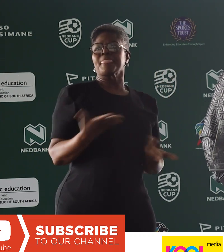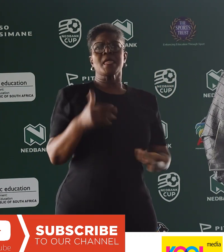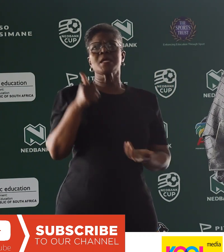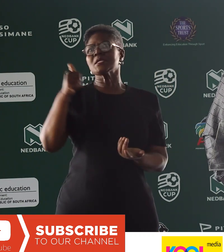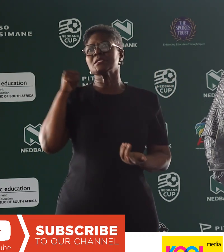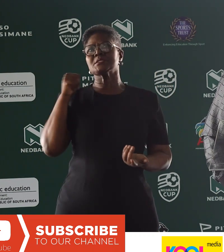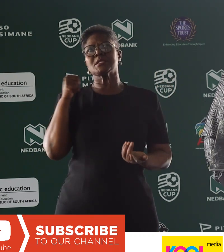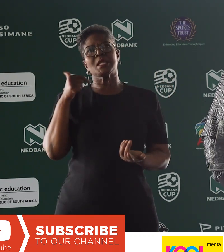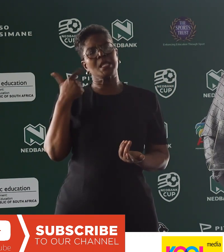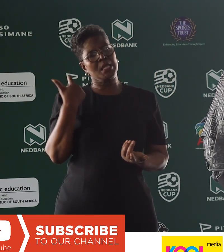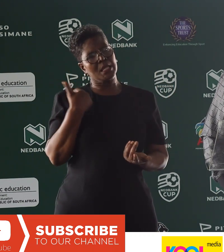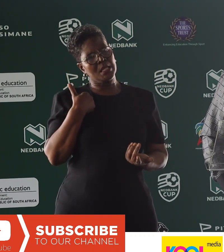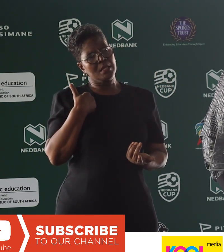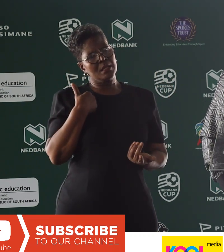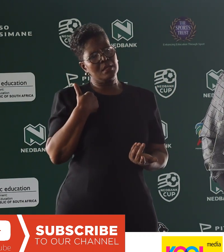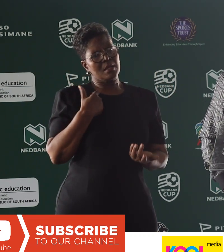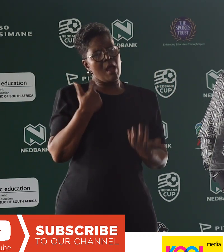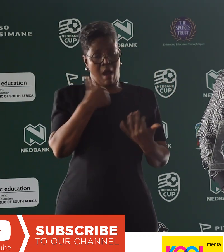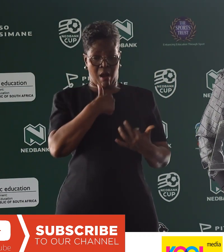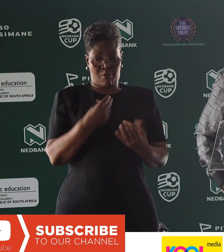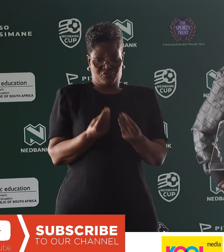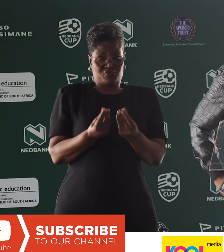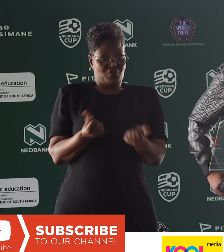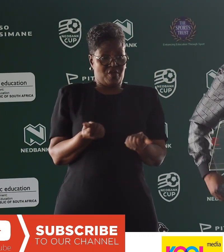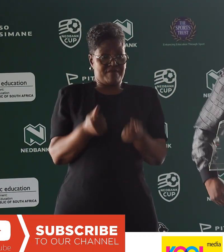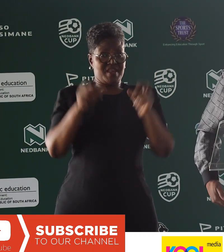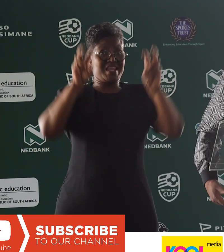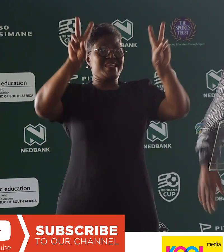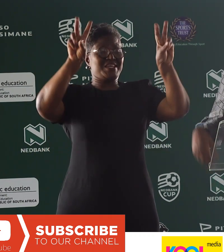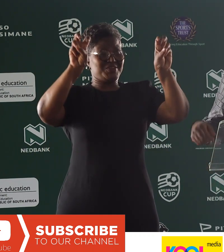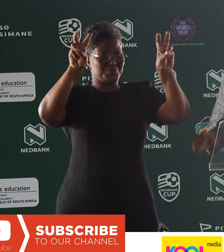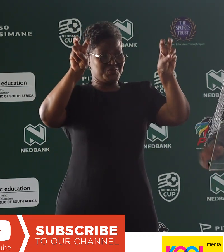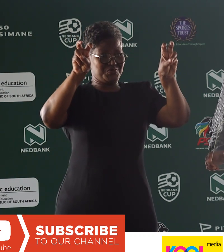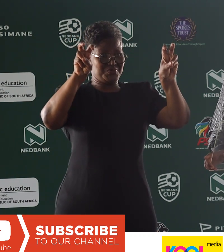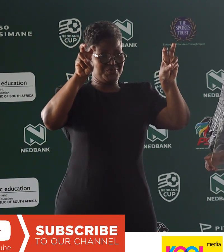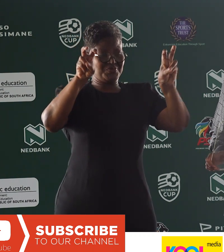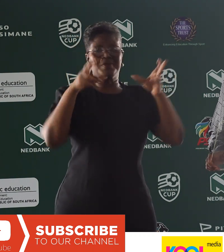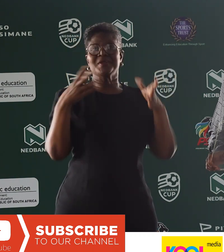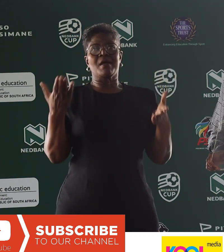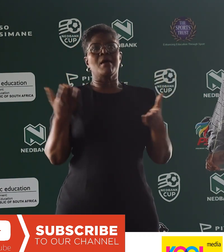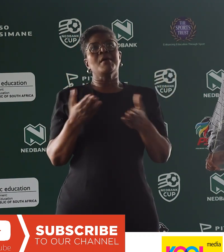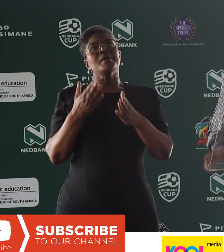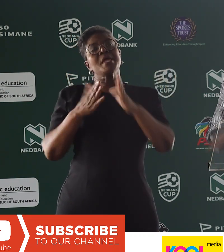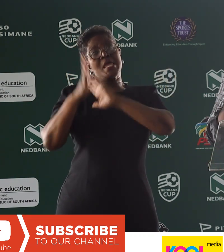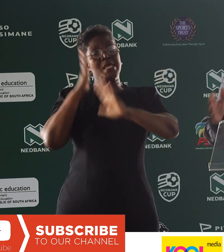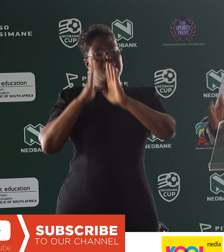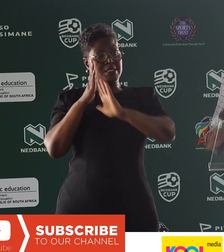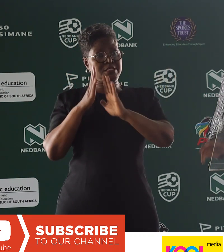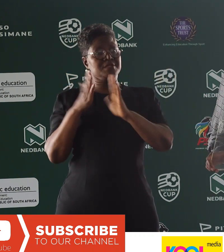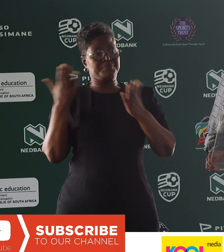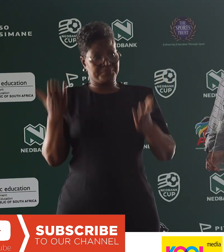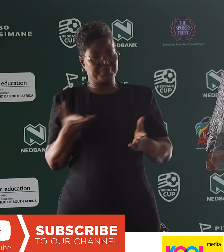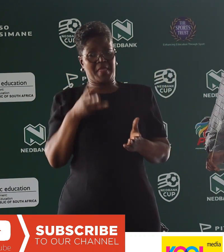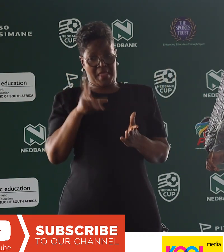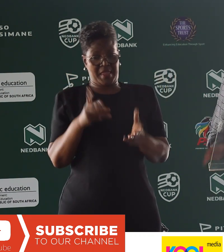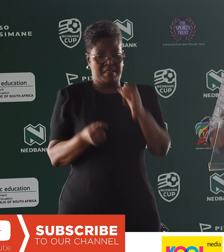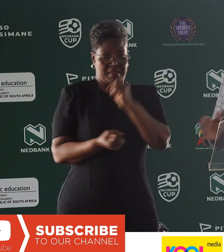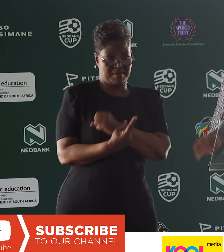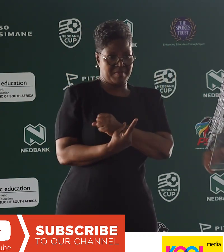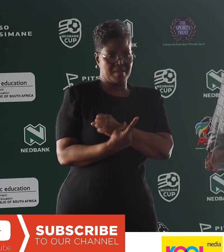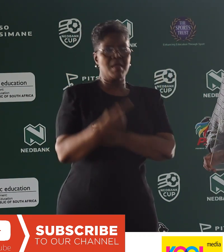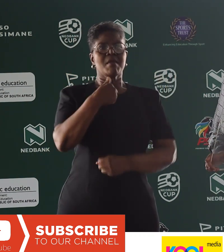matter which I learned from you quite interestingly. History is a way to repeat itself. I was very young